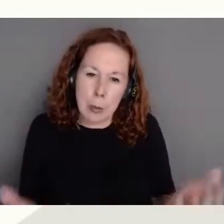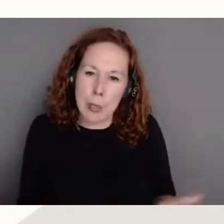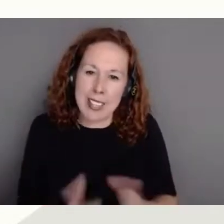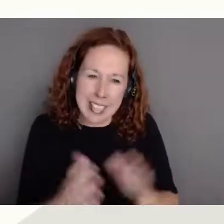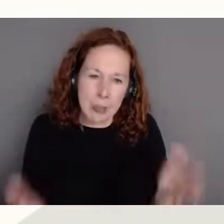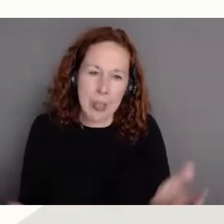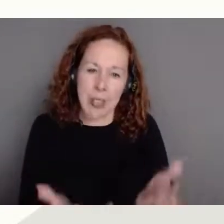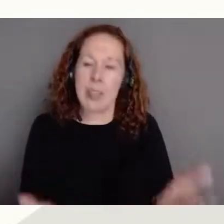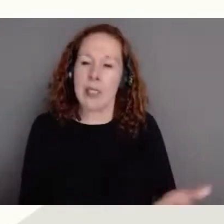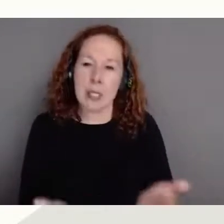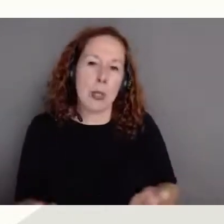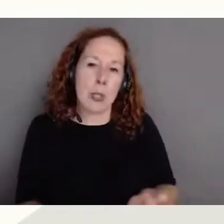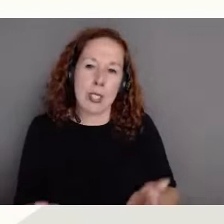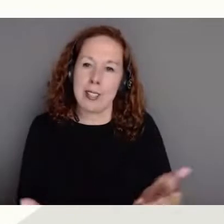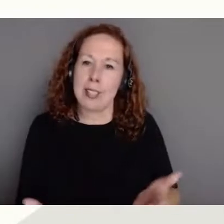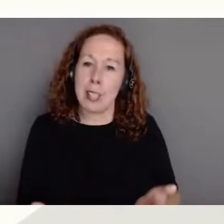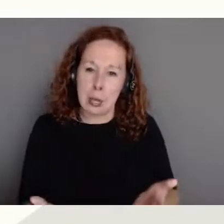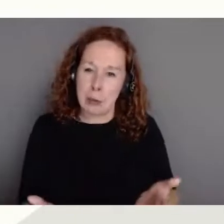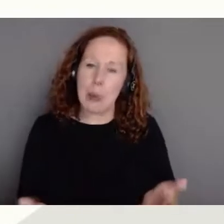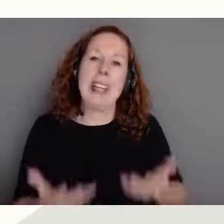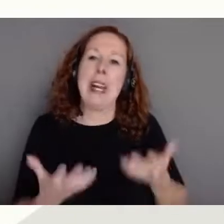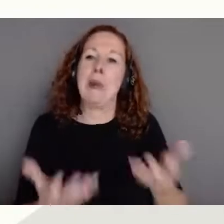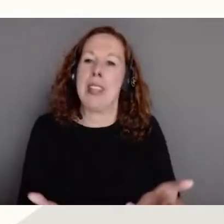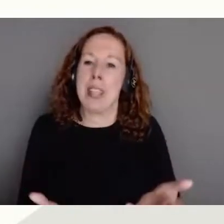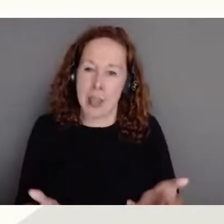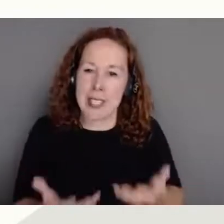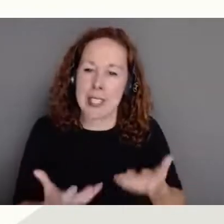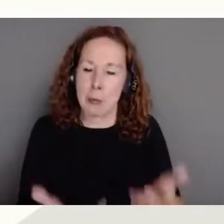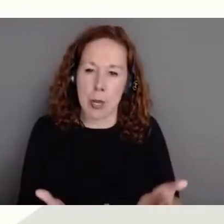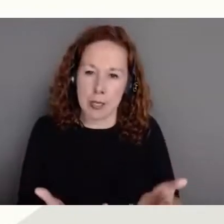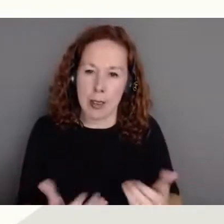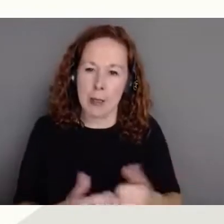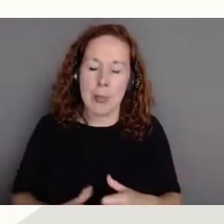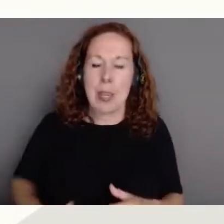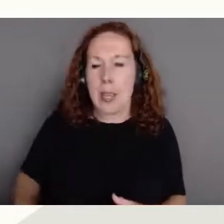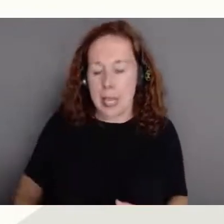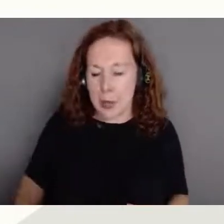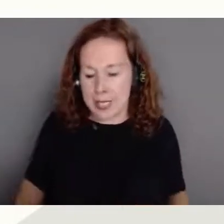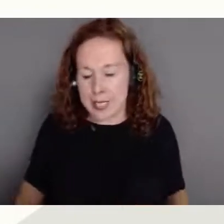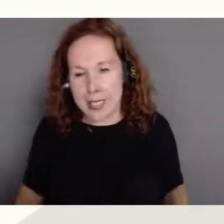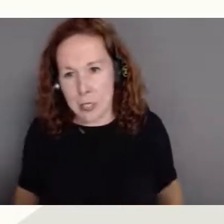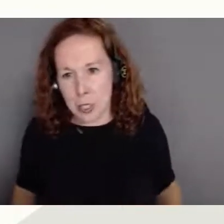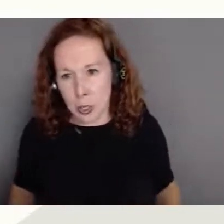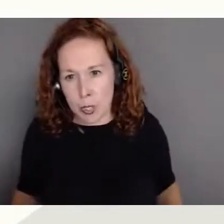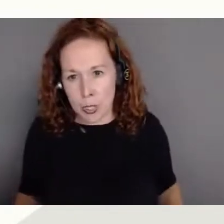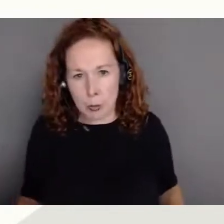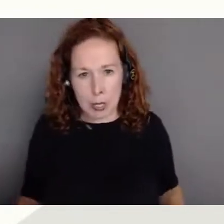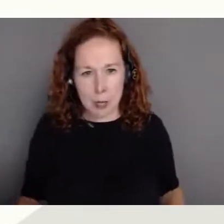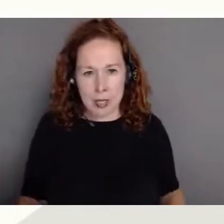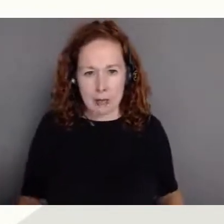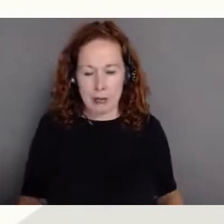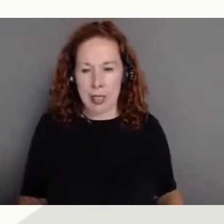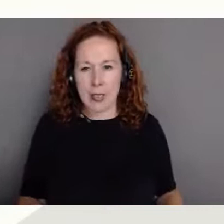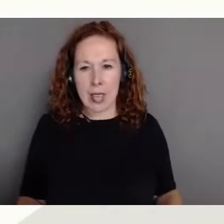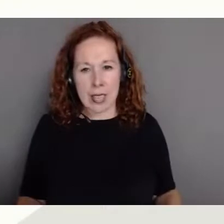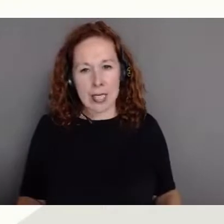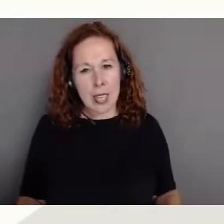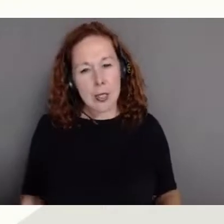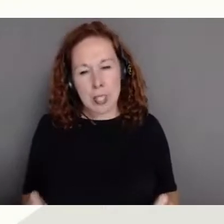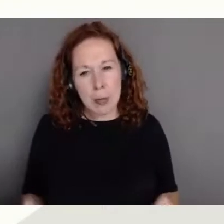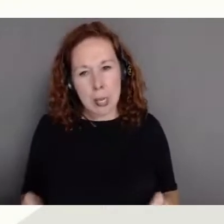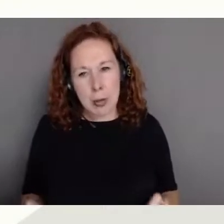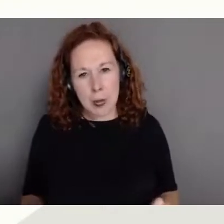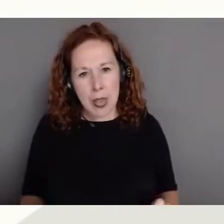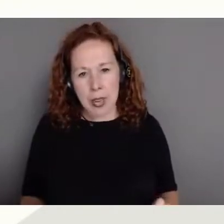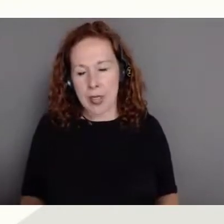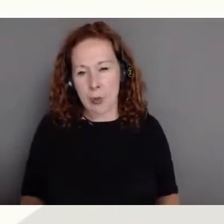really represent everything that this person is putting out there and Mhm. expressing. I know that Mhm. doesn't answer your question, but I'm No, just it thinking that does.